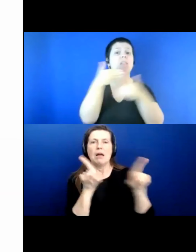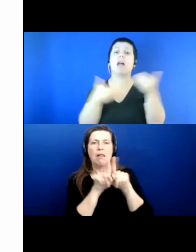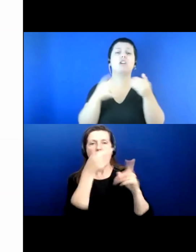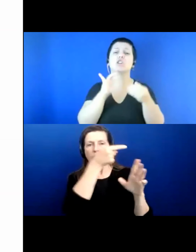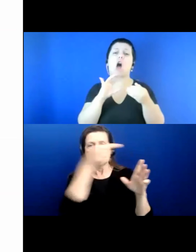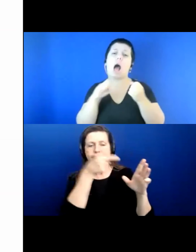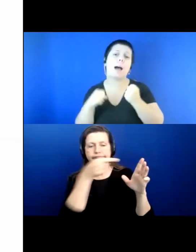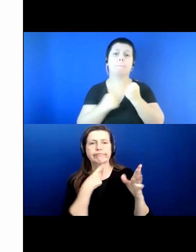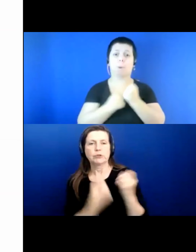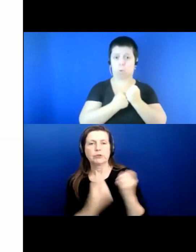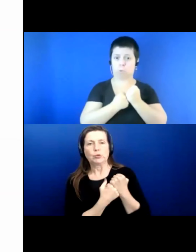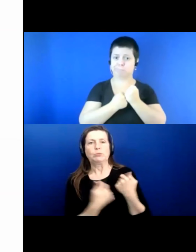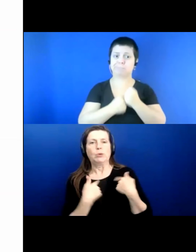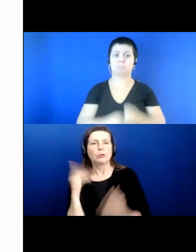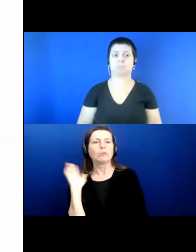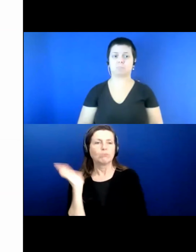So,